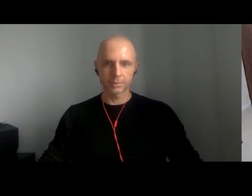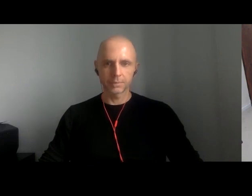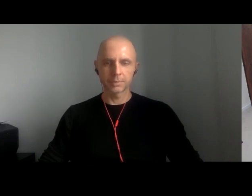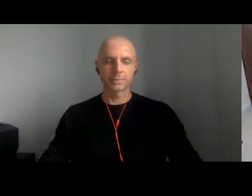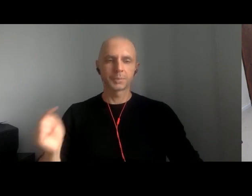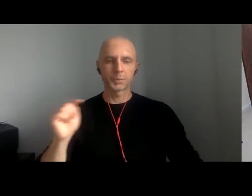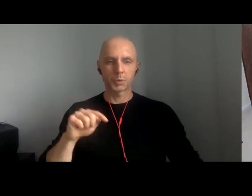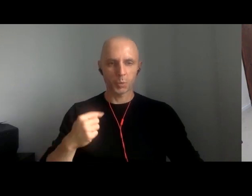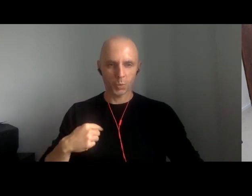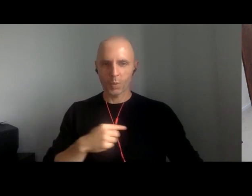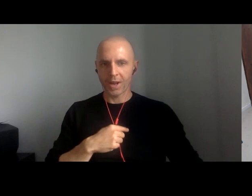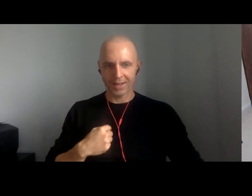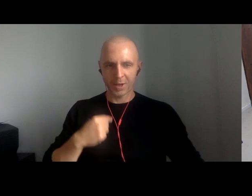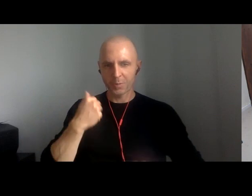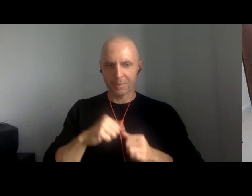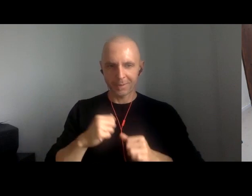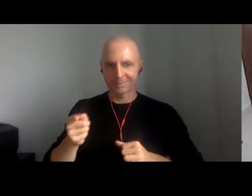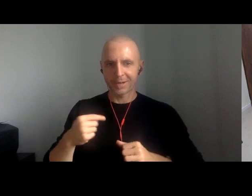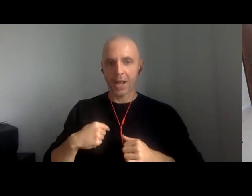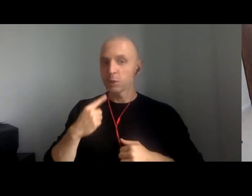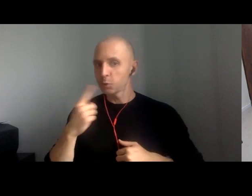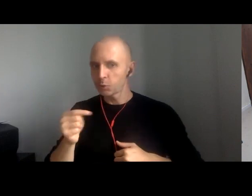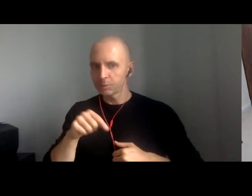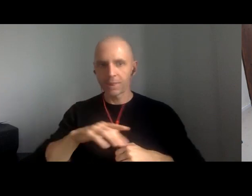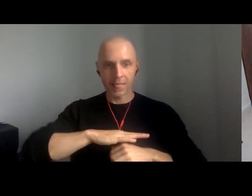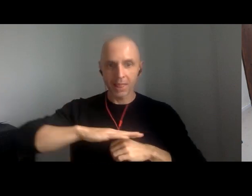of the contestants, and things started to make sense.